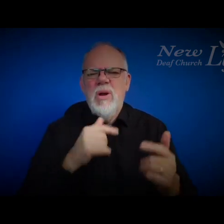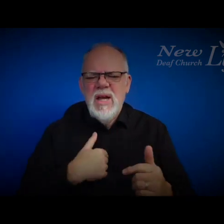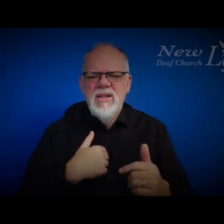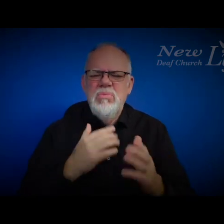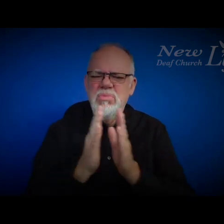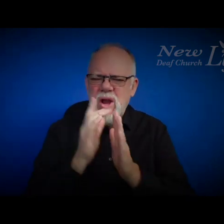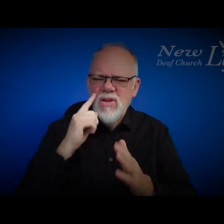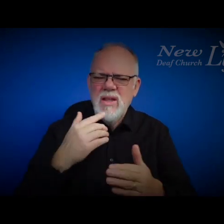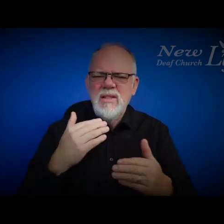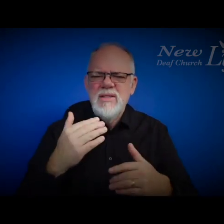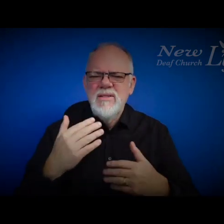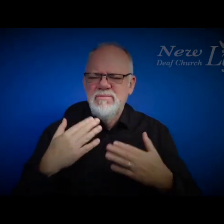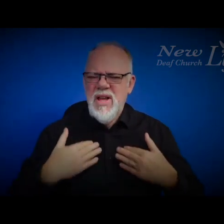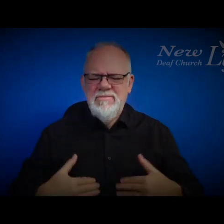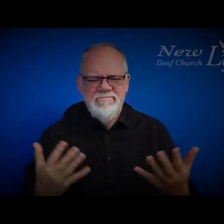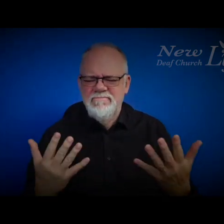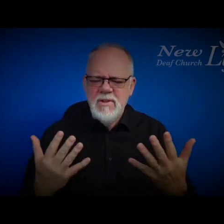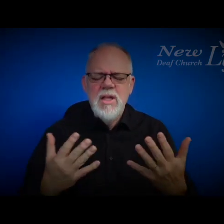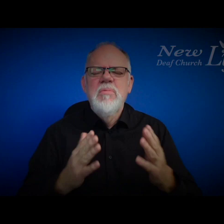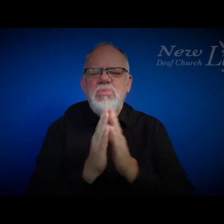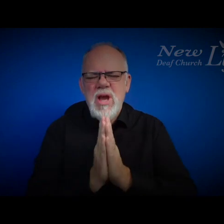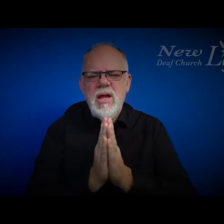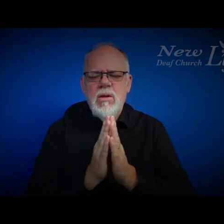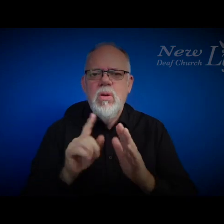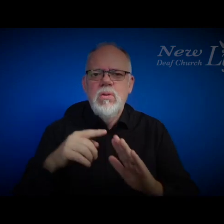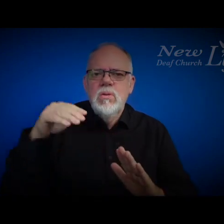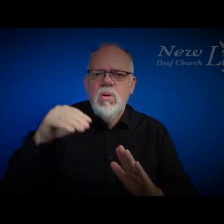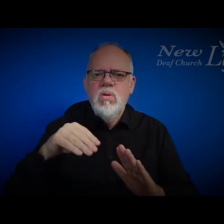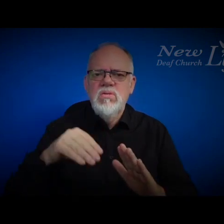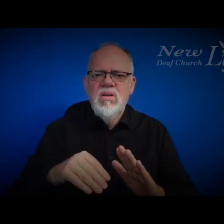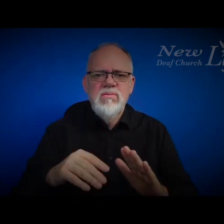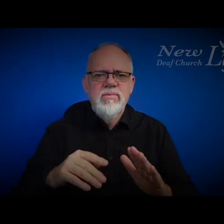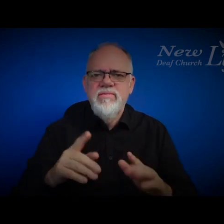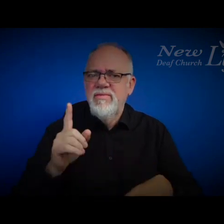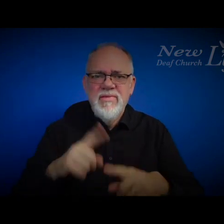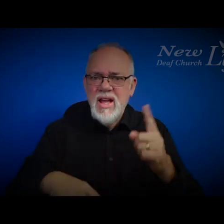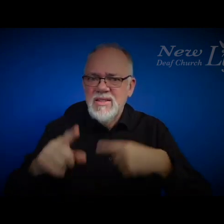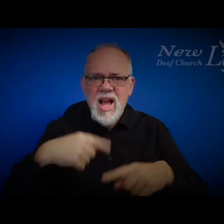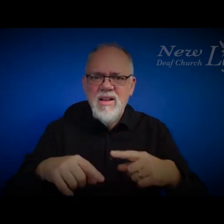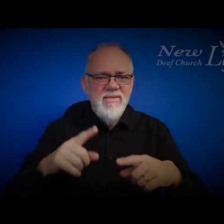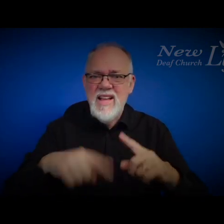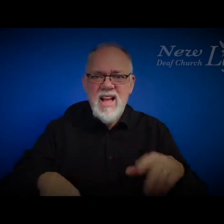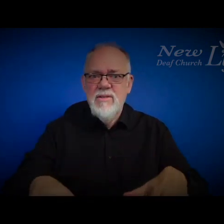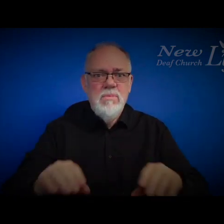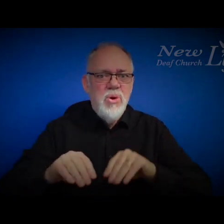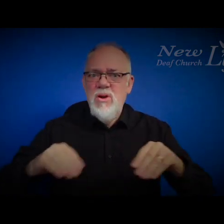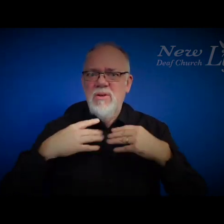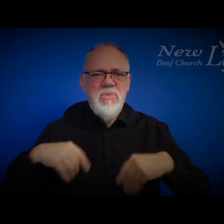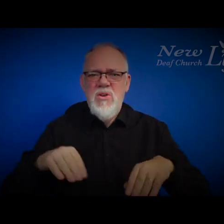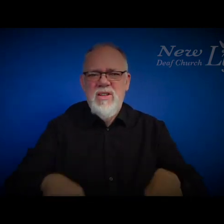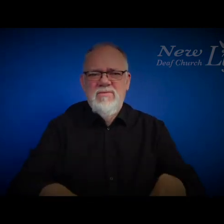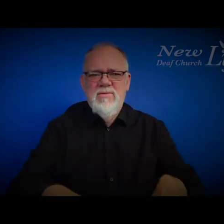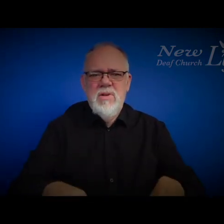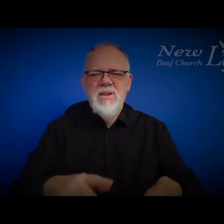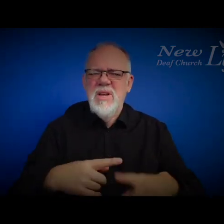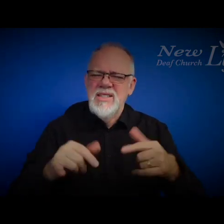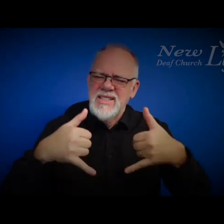Then contacted me, please pray for me and pray for my body. And I prayed, and he was getting worse. And he was sign and signed his body. And his